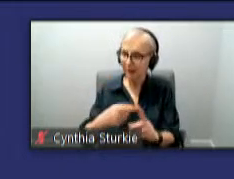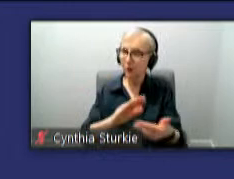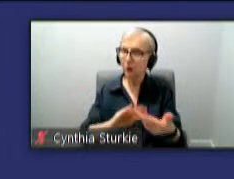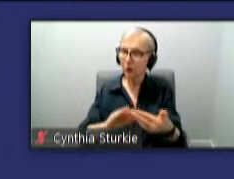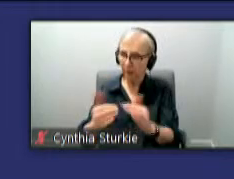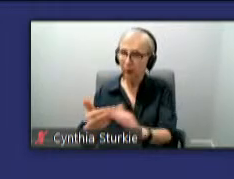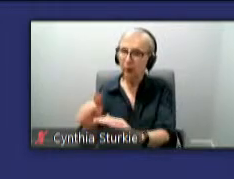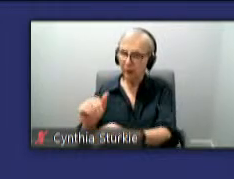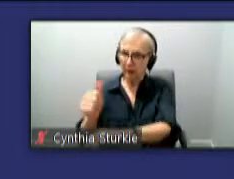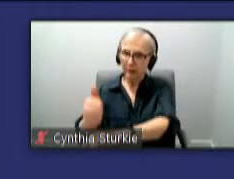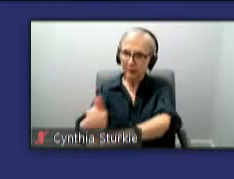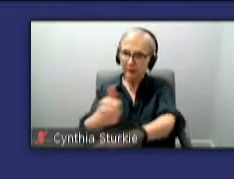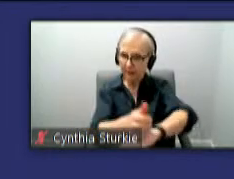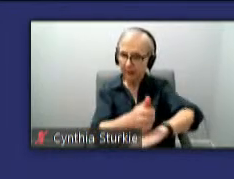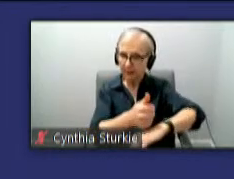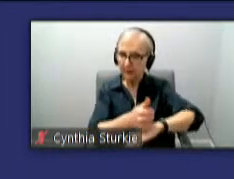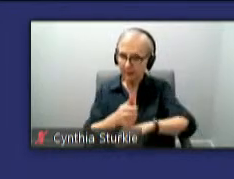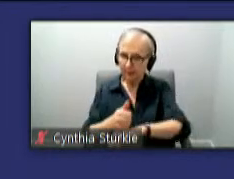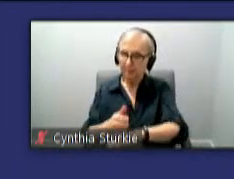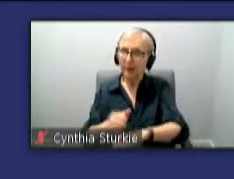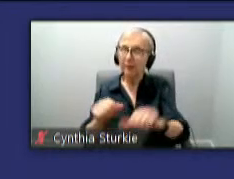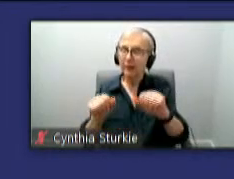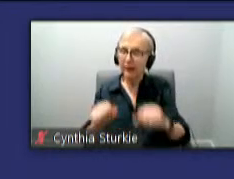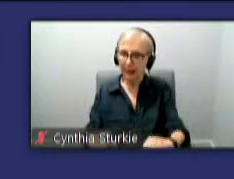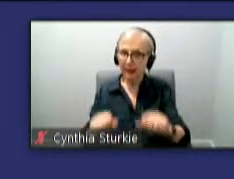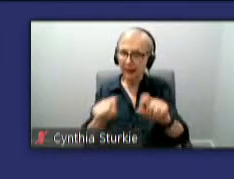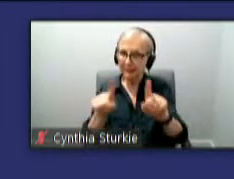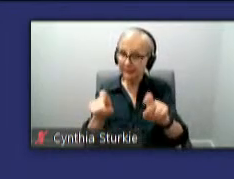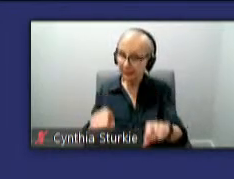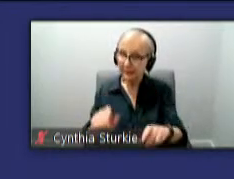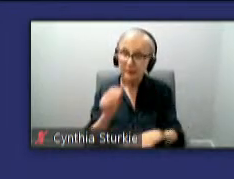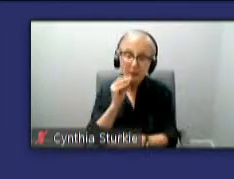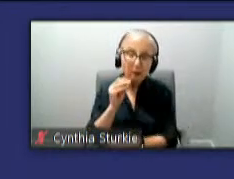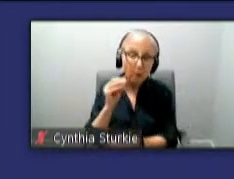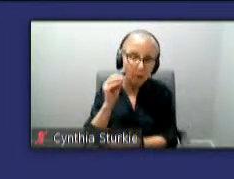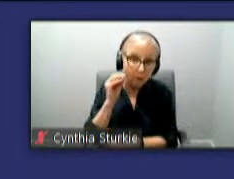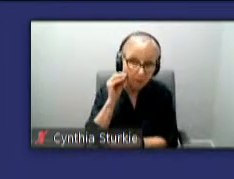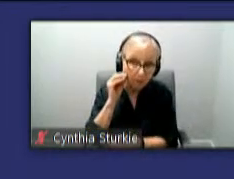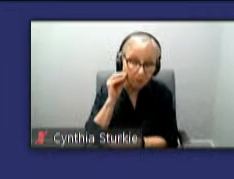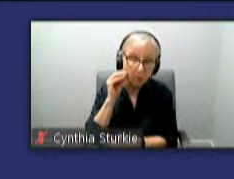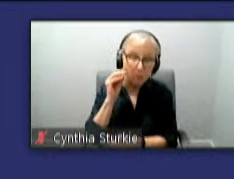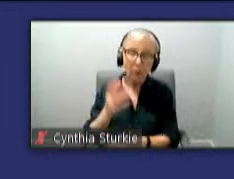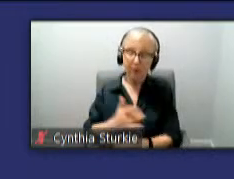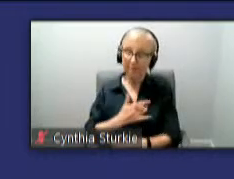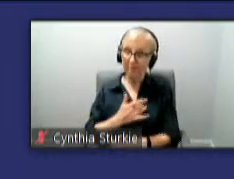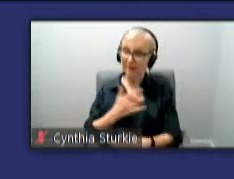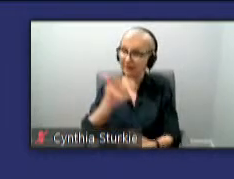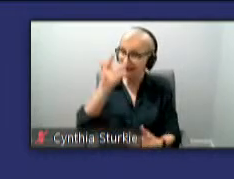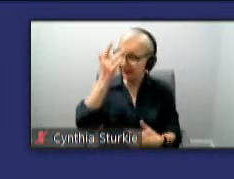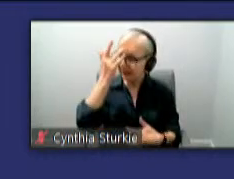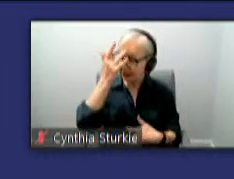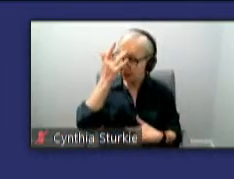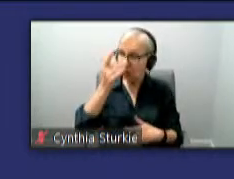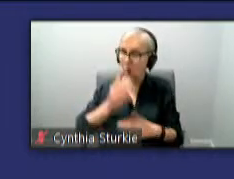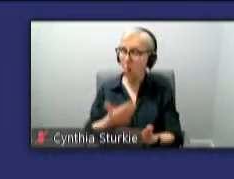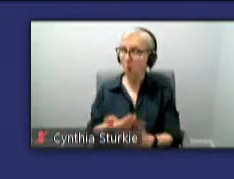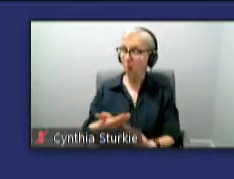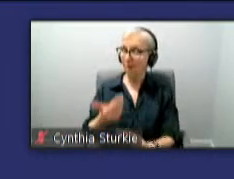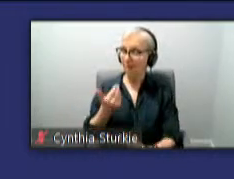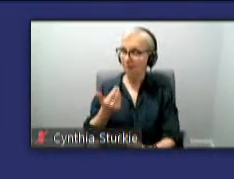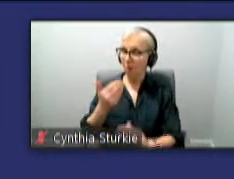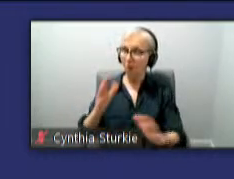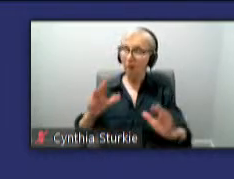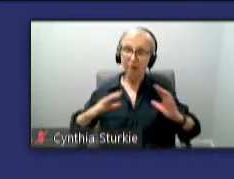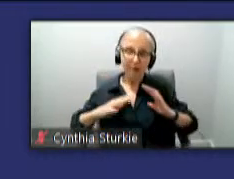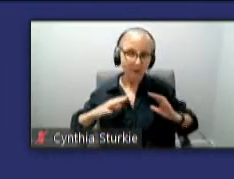by being able to test at home when they felt ill or before attending holiday gatherings. We're grateful to